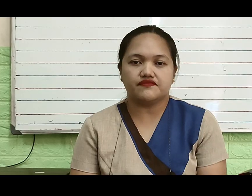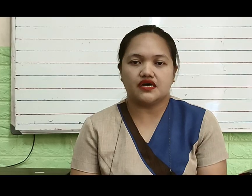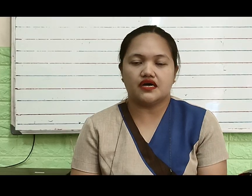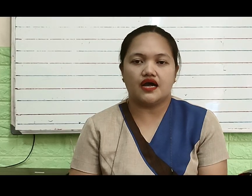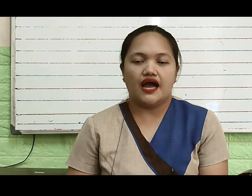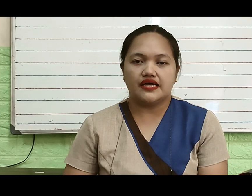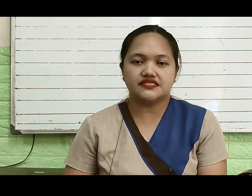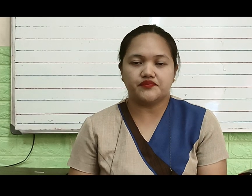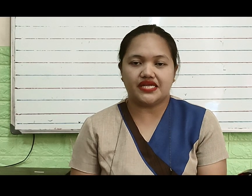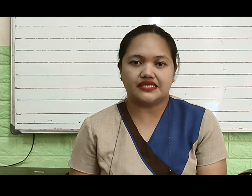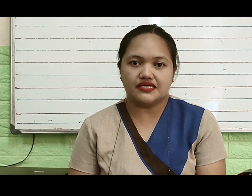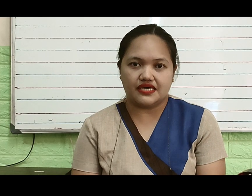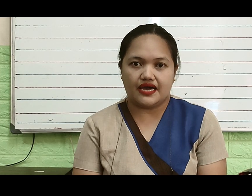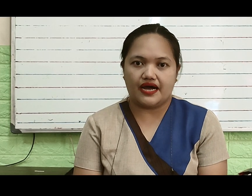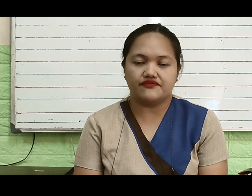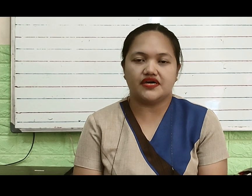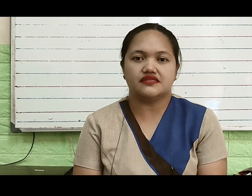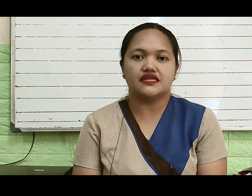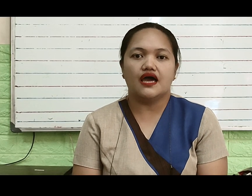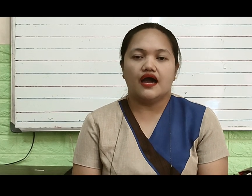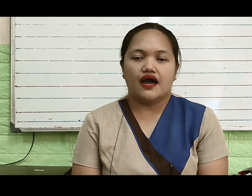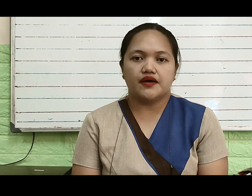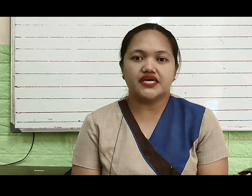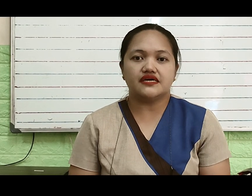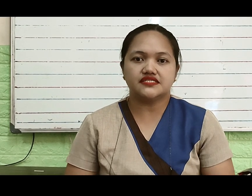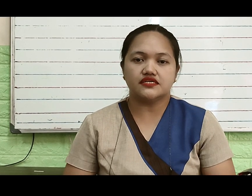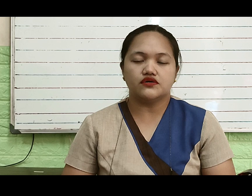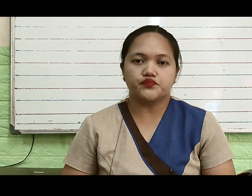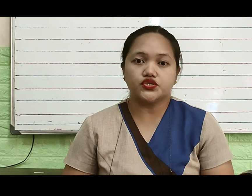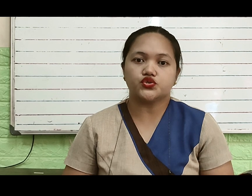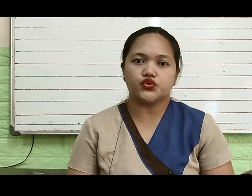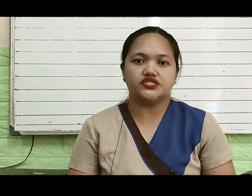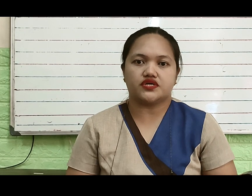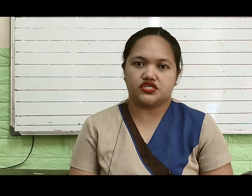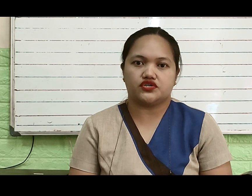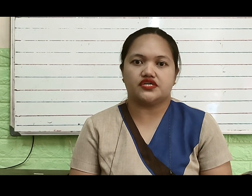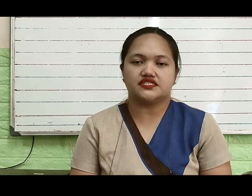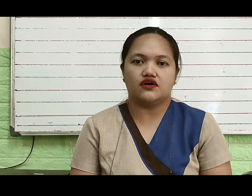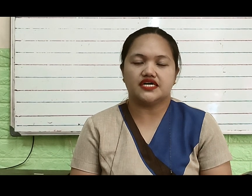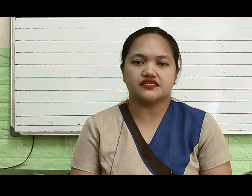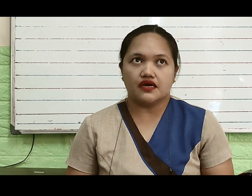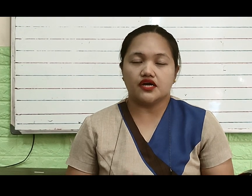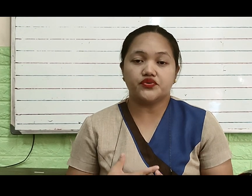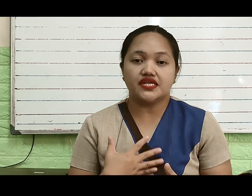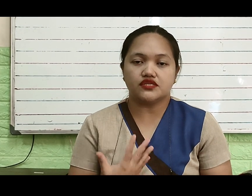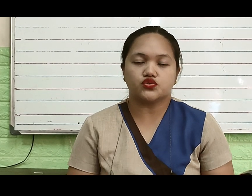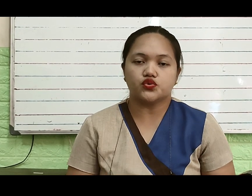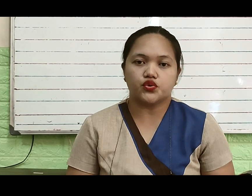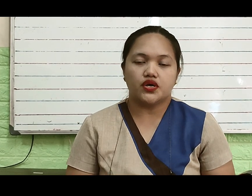the disability that they have, and then they can still pursue education as long as they are willing to